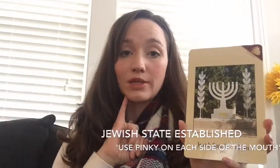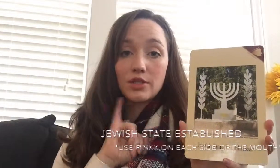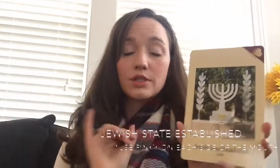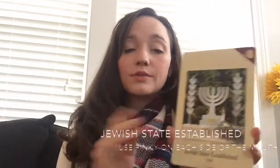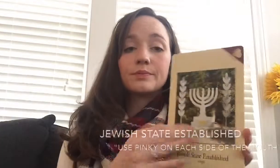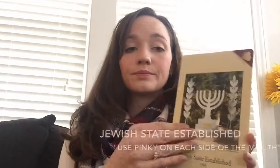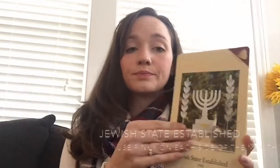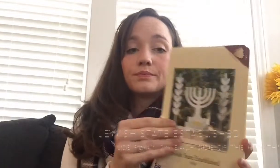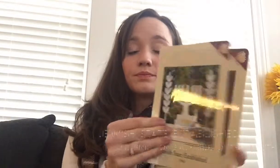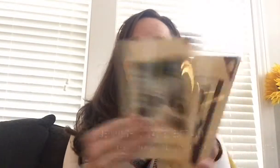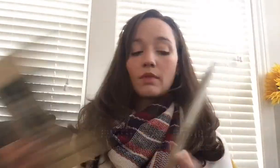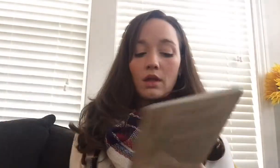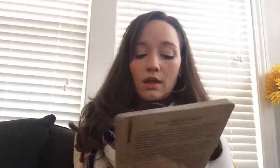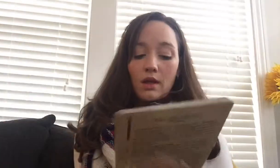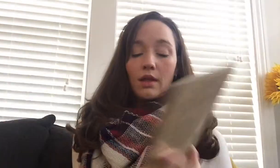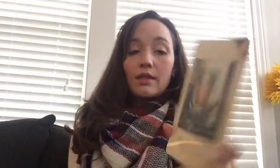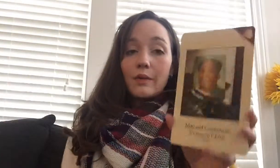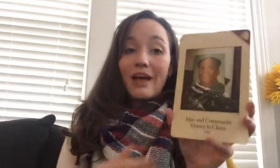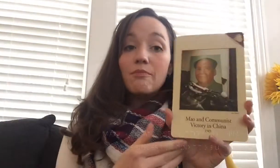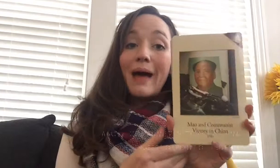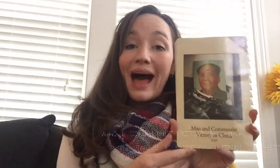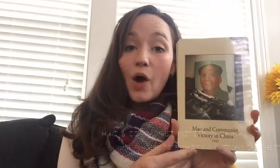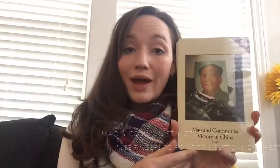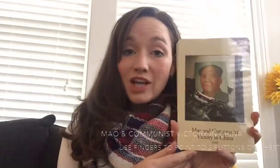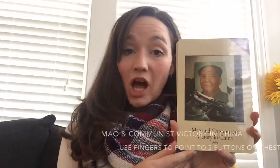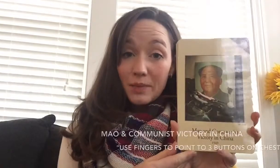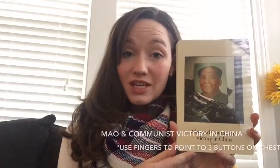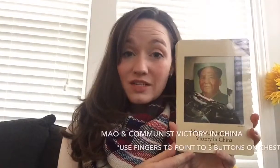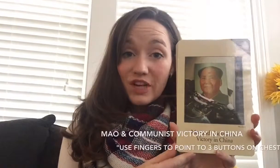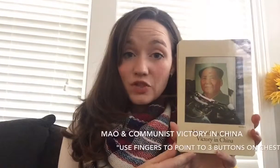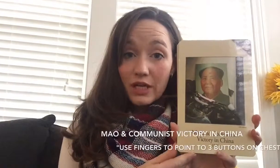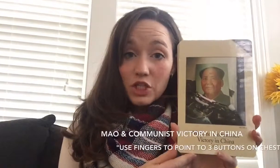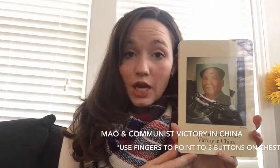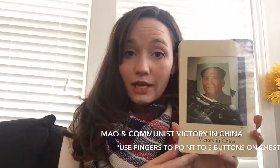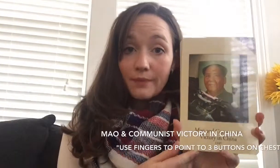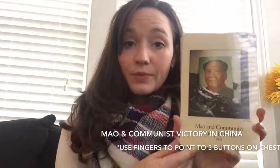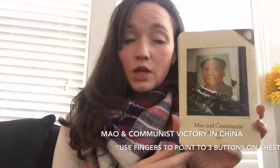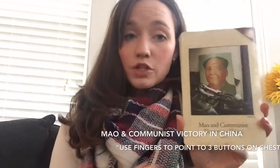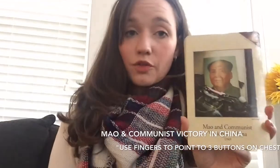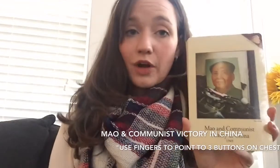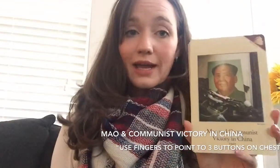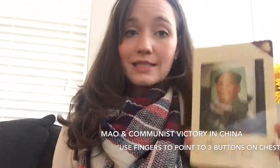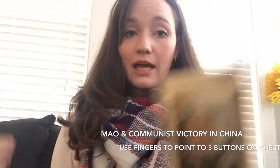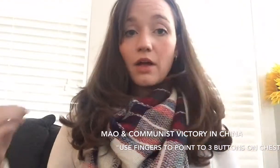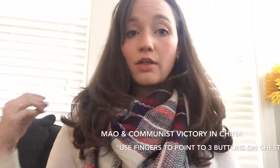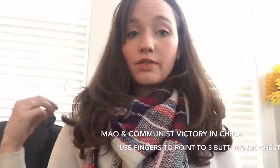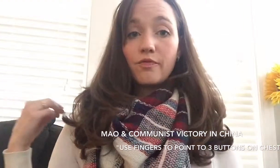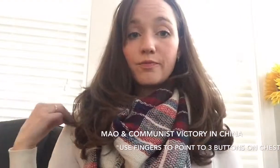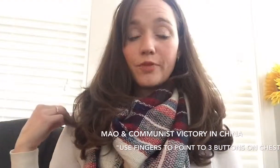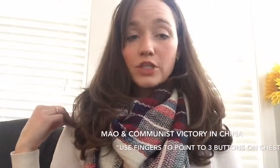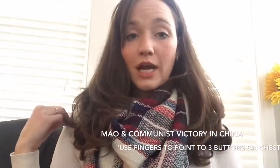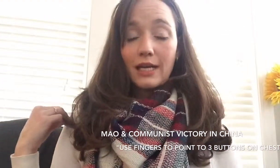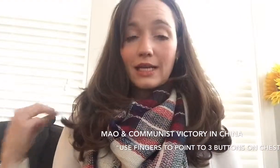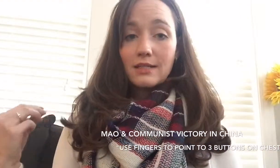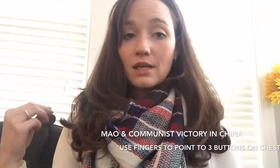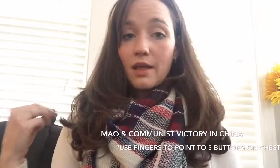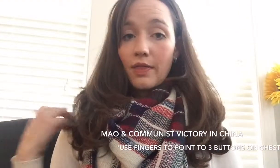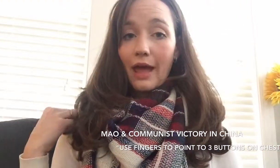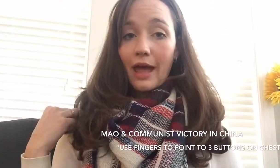established. Then we have Mao and communist victory in China. So for ASL, for Chinese, they